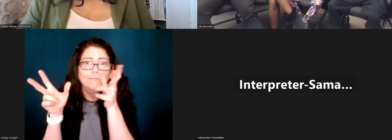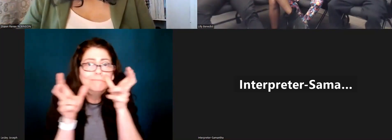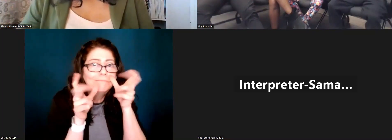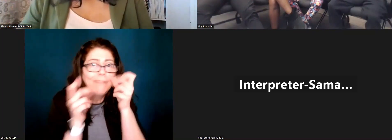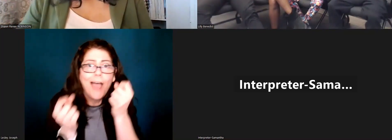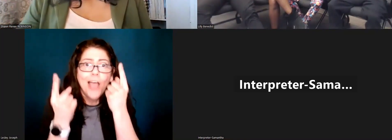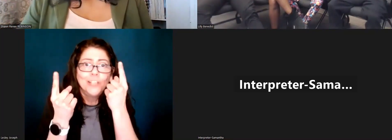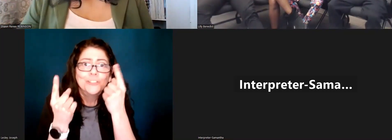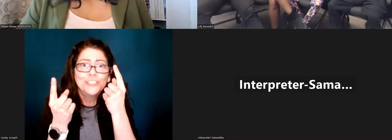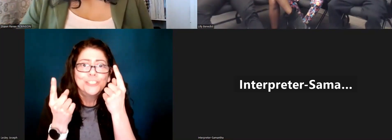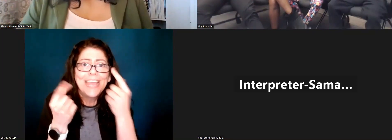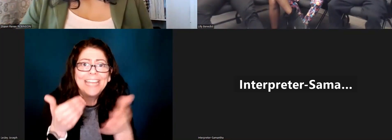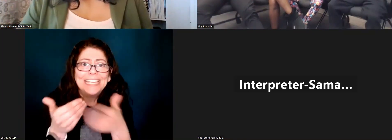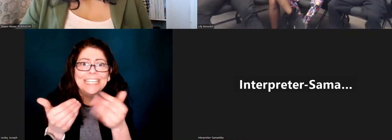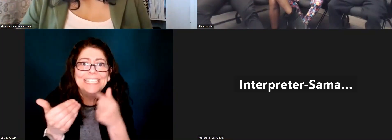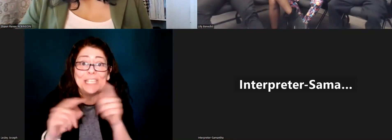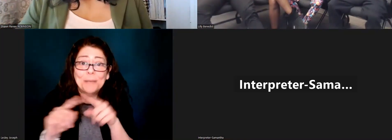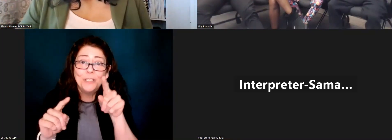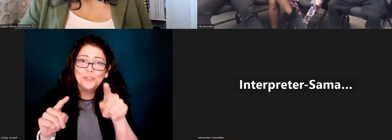language?